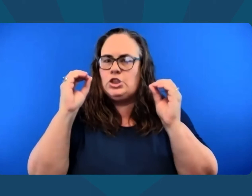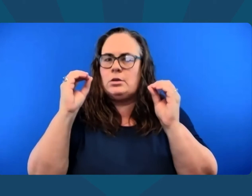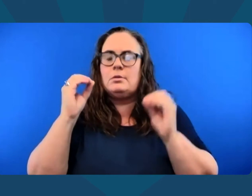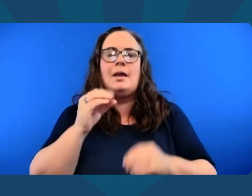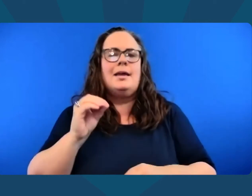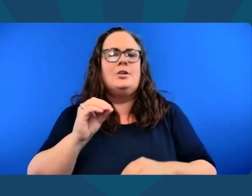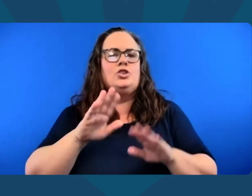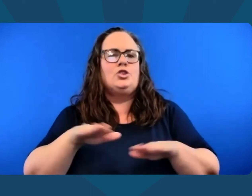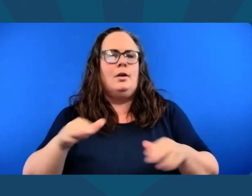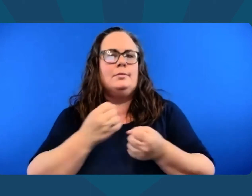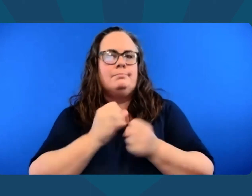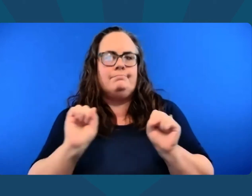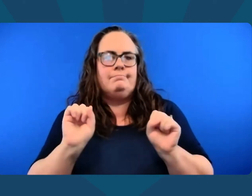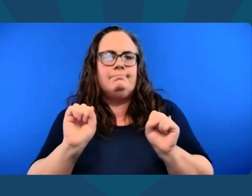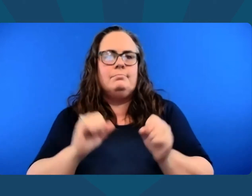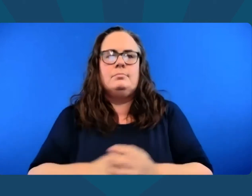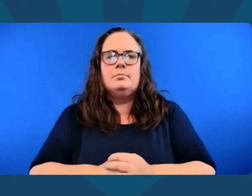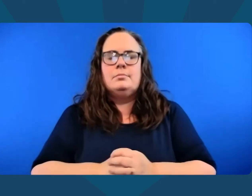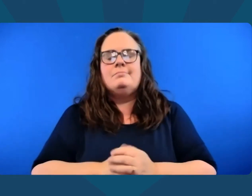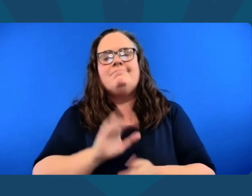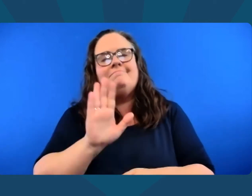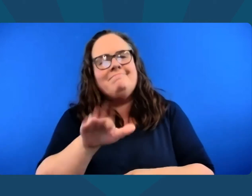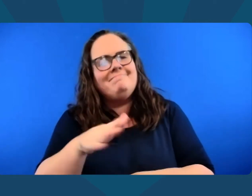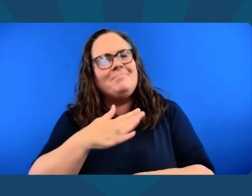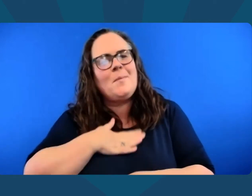on education and child welfare.